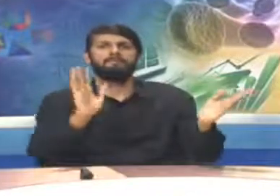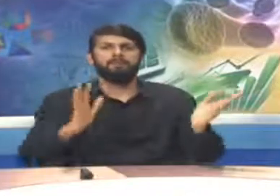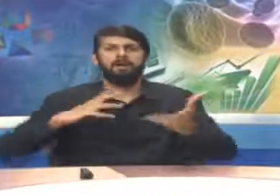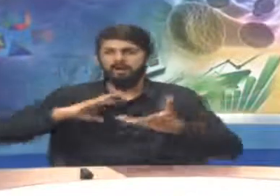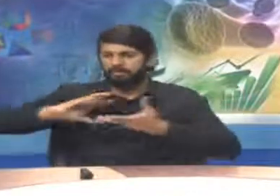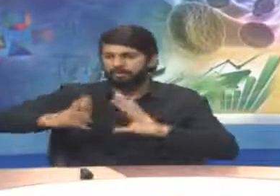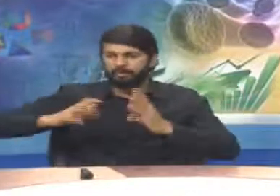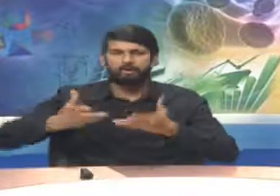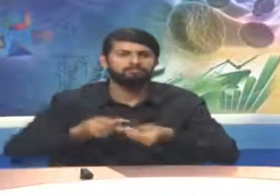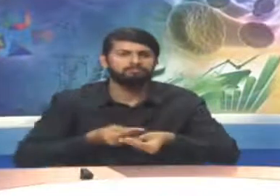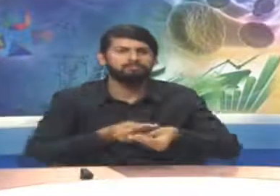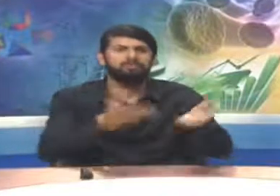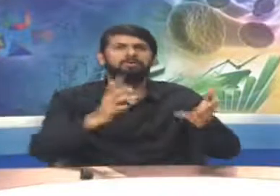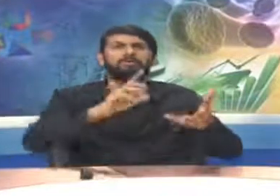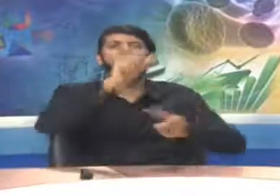the production.